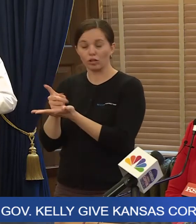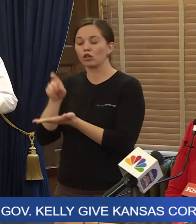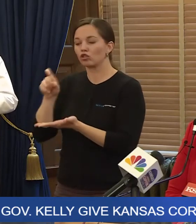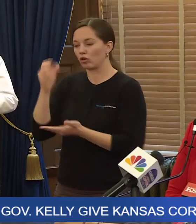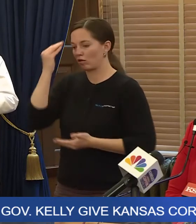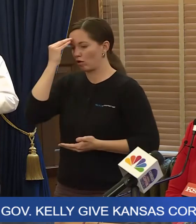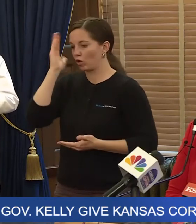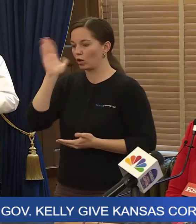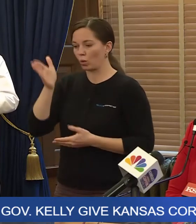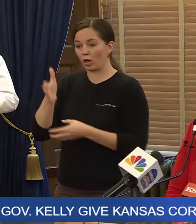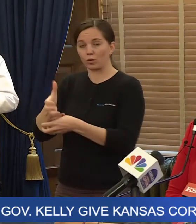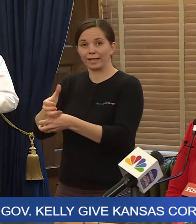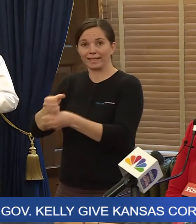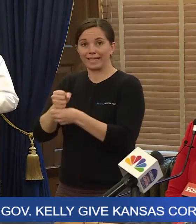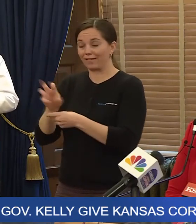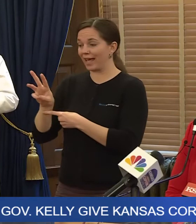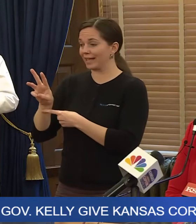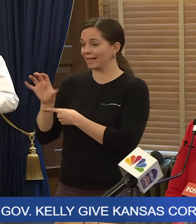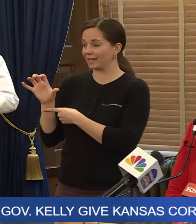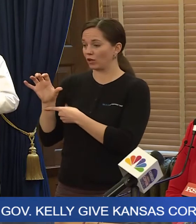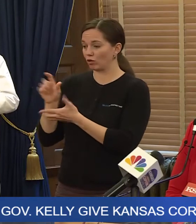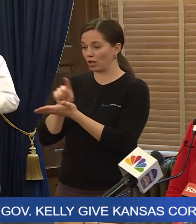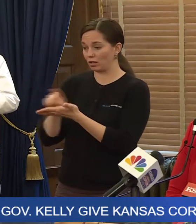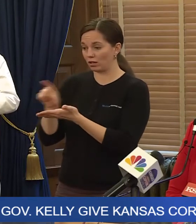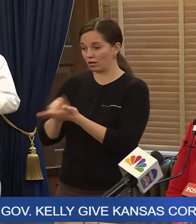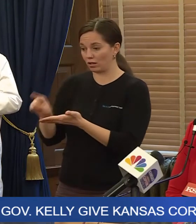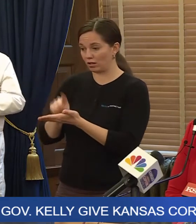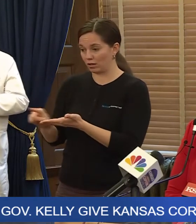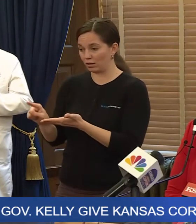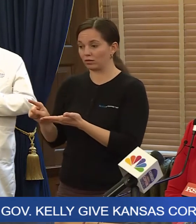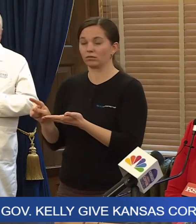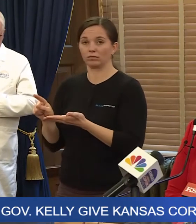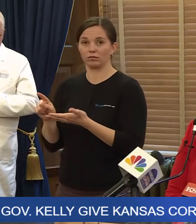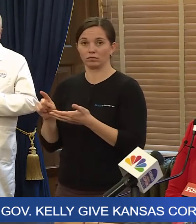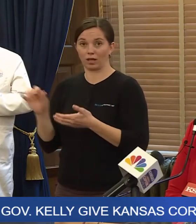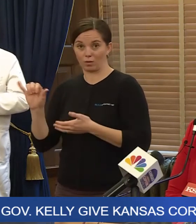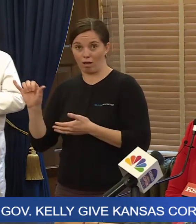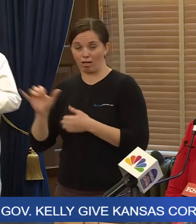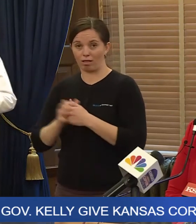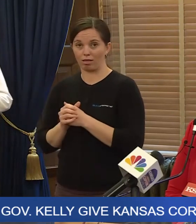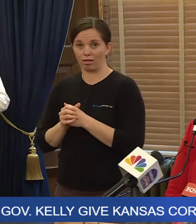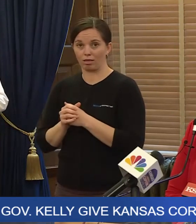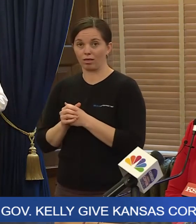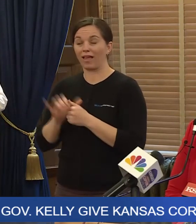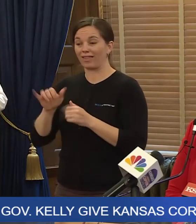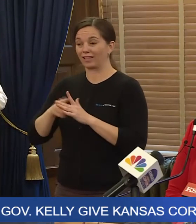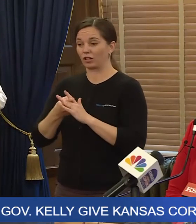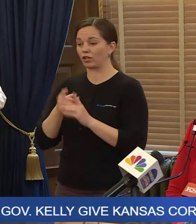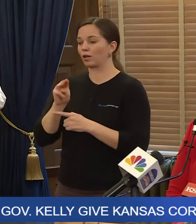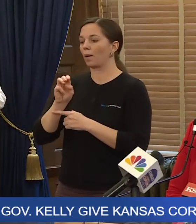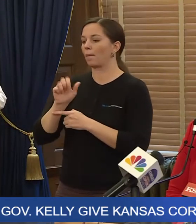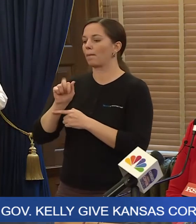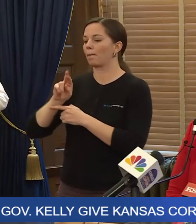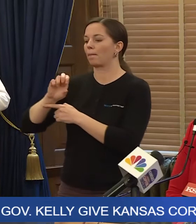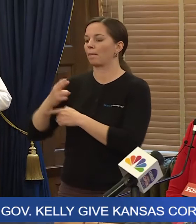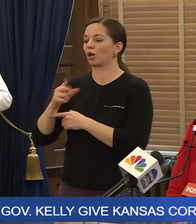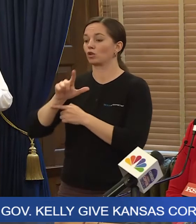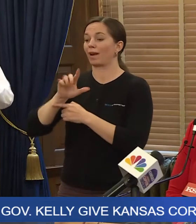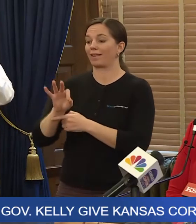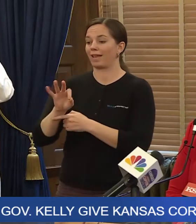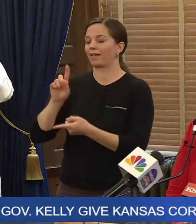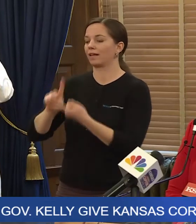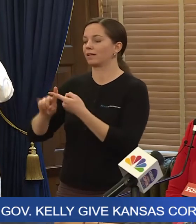receive their $600 additional payments on top of that. The FPEC runs from March 29th until